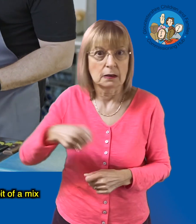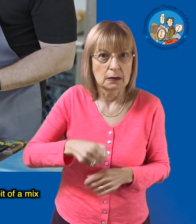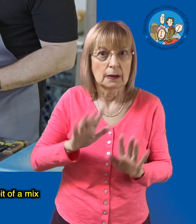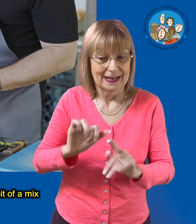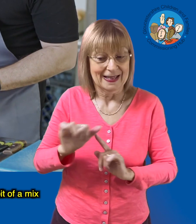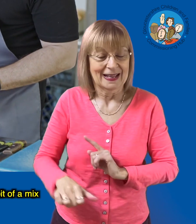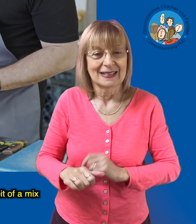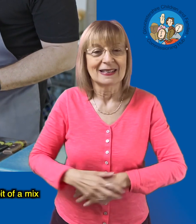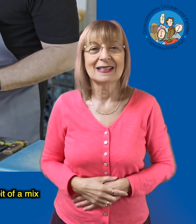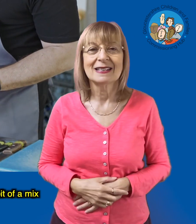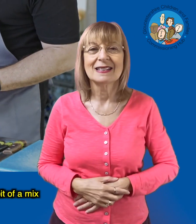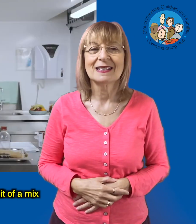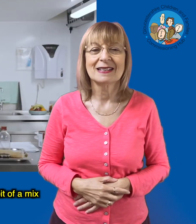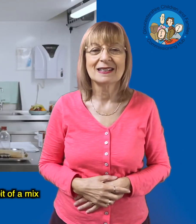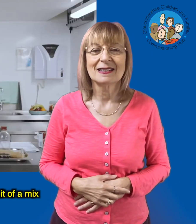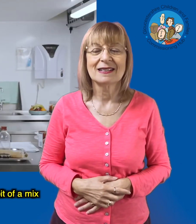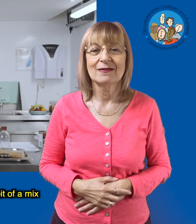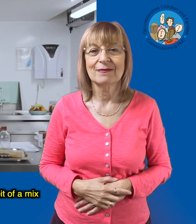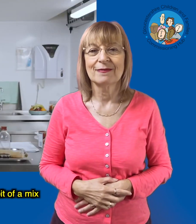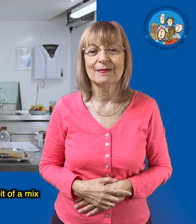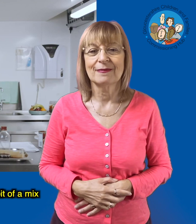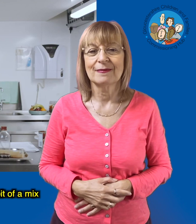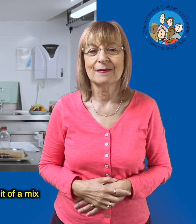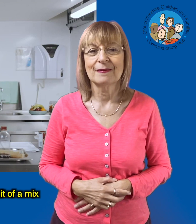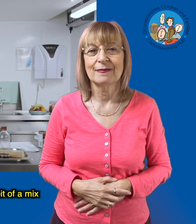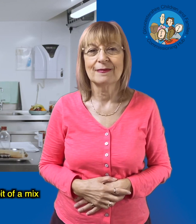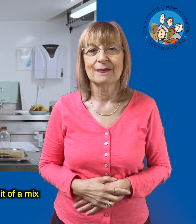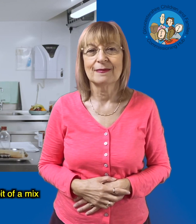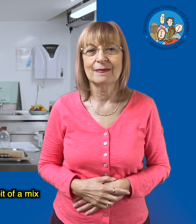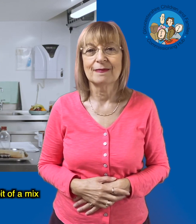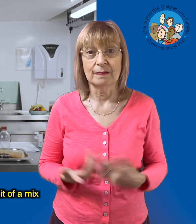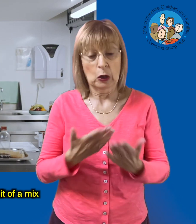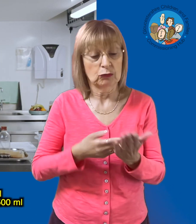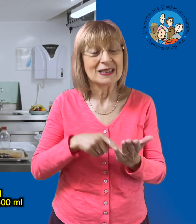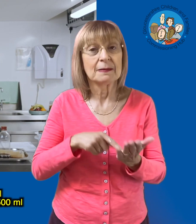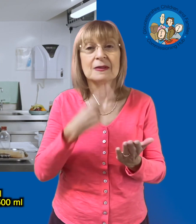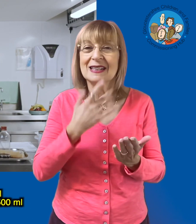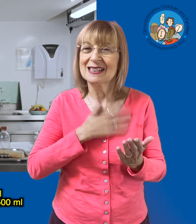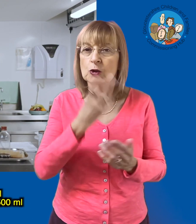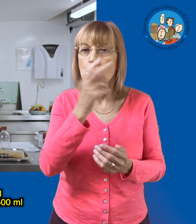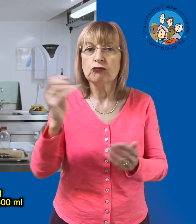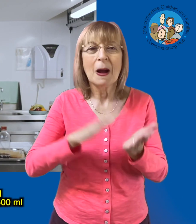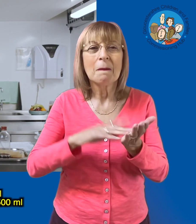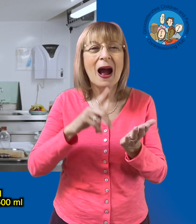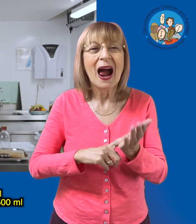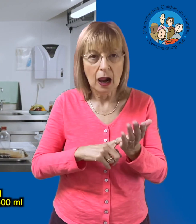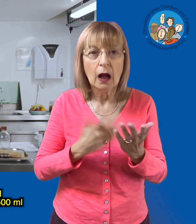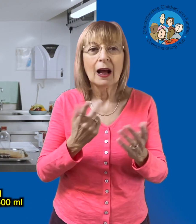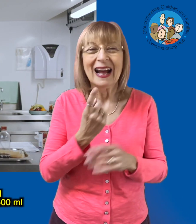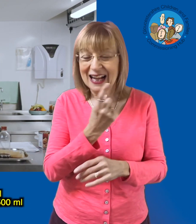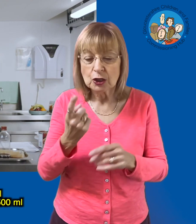Again, give that a little bit of a mix. And then we're ready to add our stock. Now for this recipe, you only